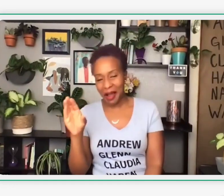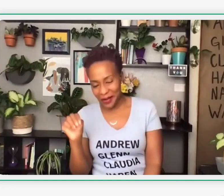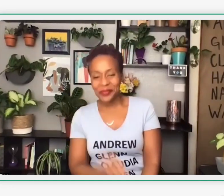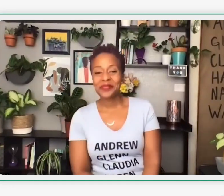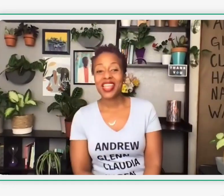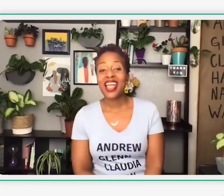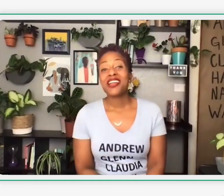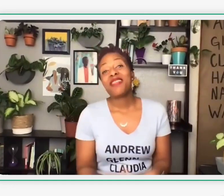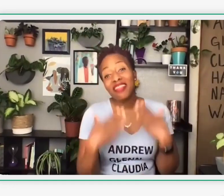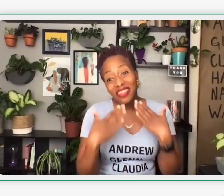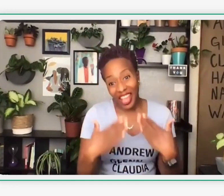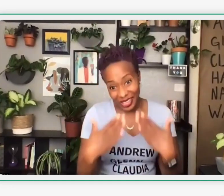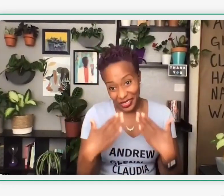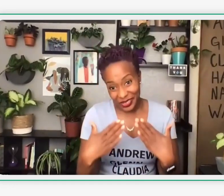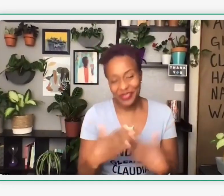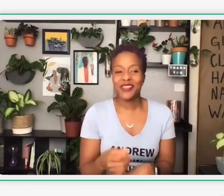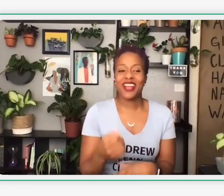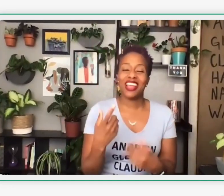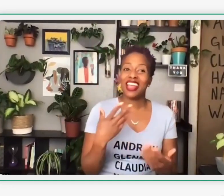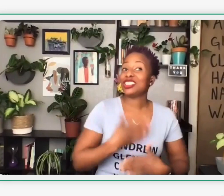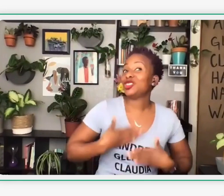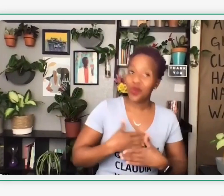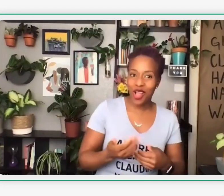not .com, just at CSD Learns.